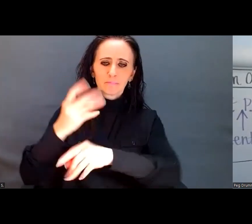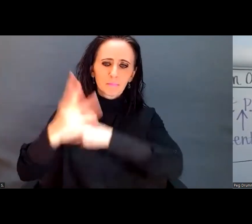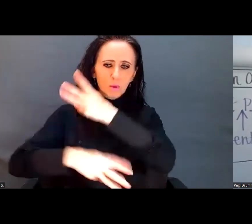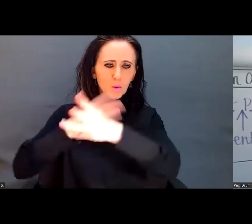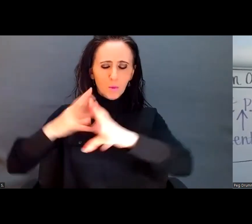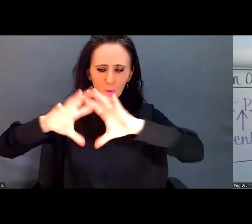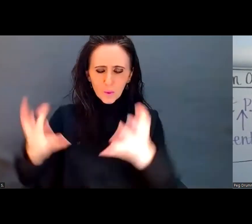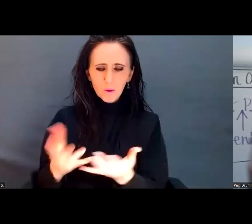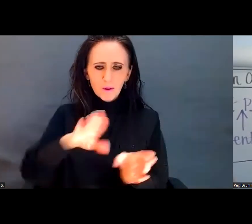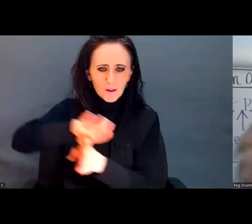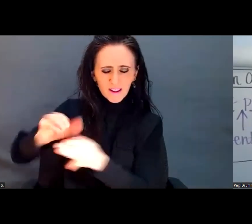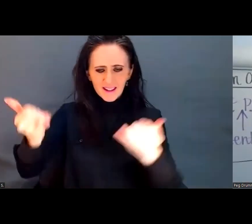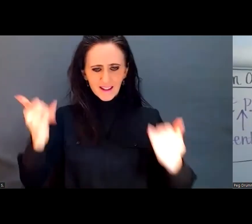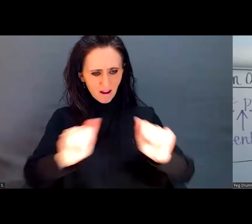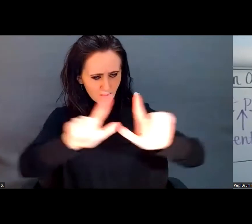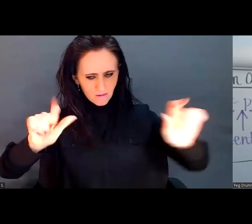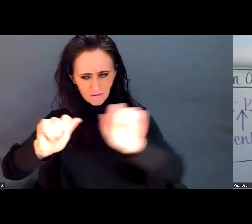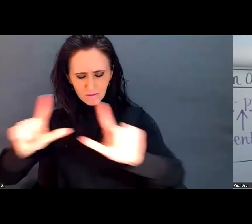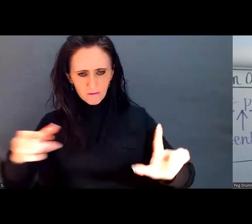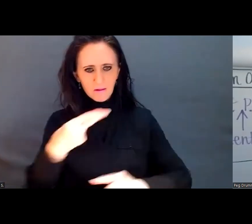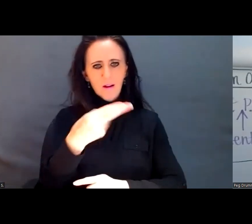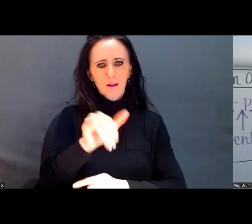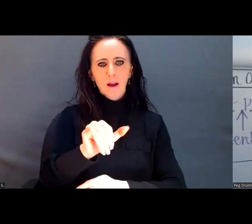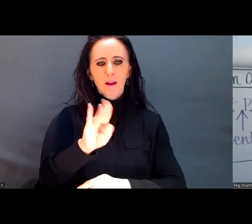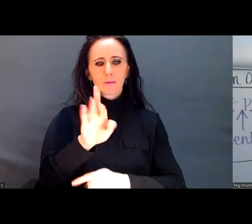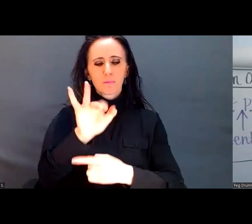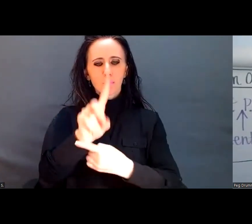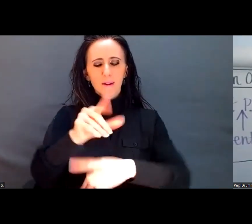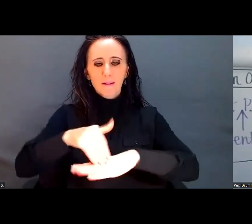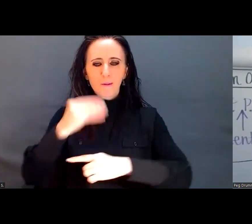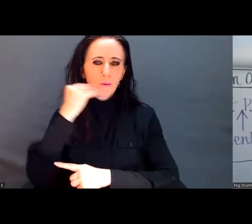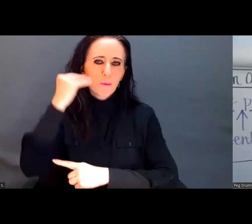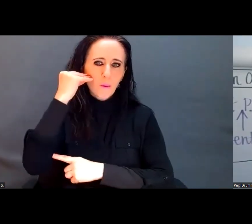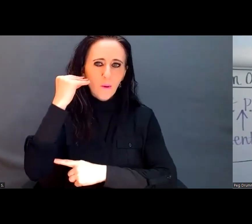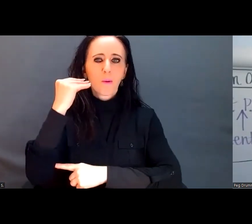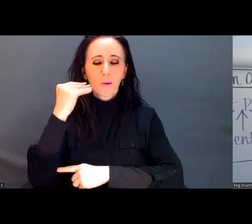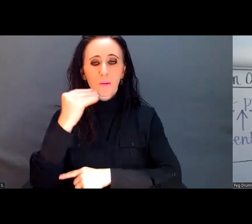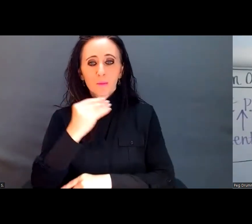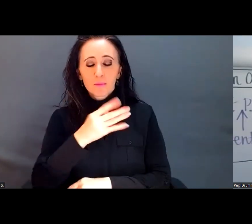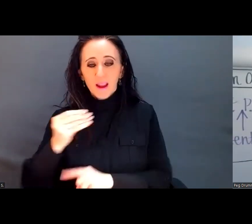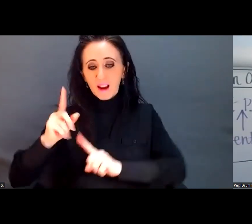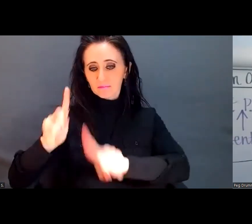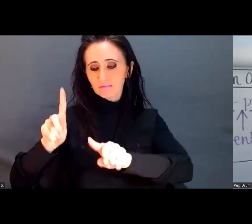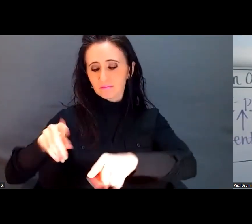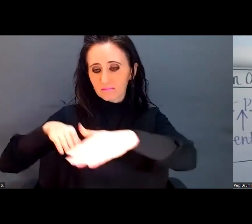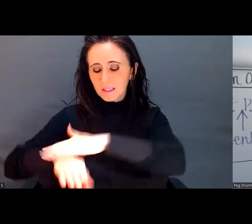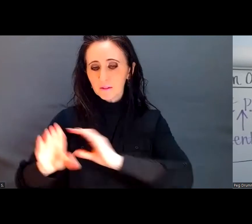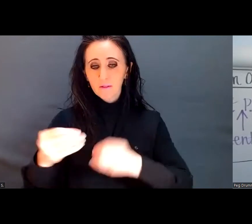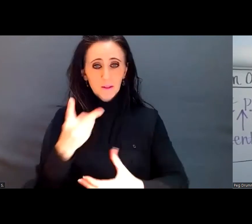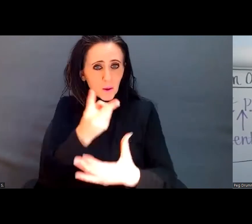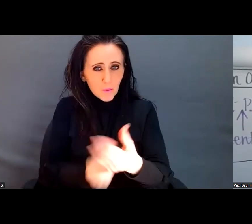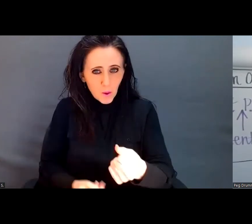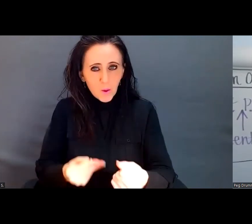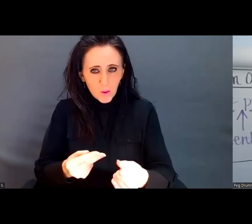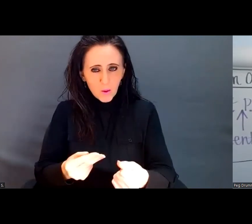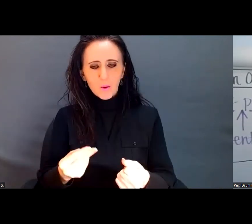and the new hybrids of at home and in-person at work, it is crucial right now to reset how